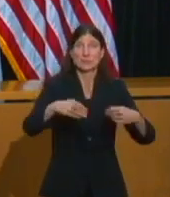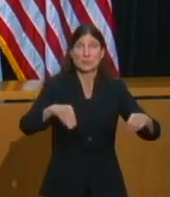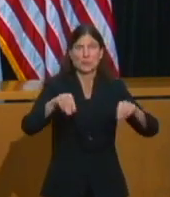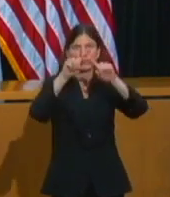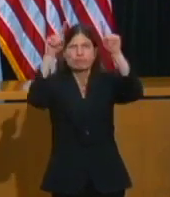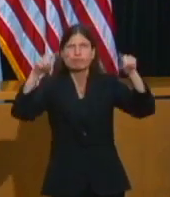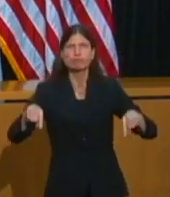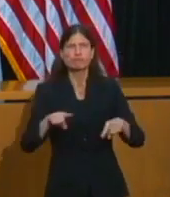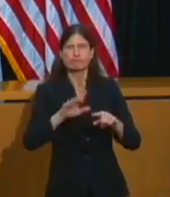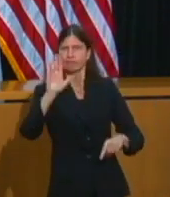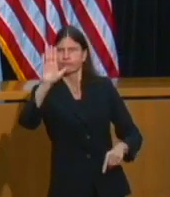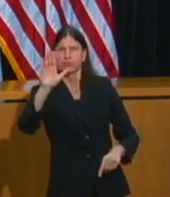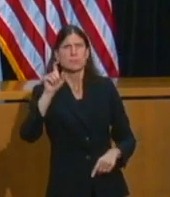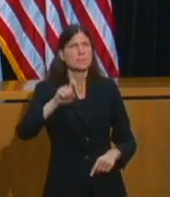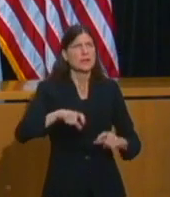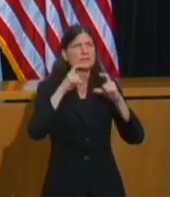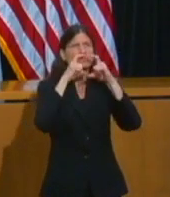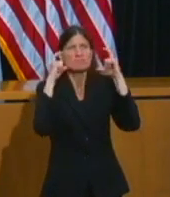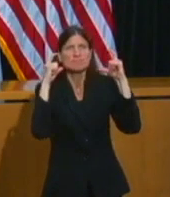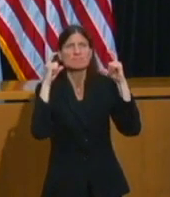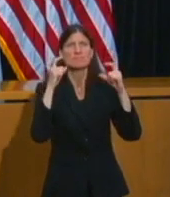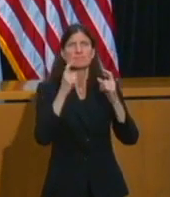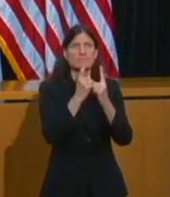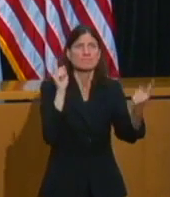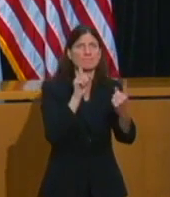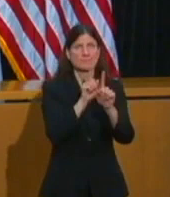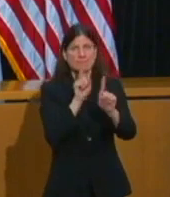more information, there's an awful lot on